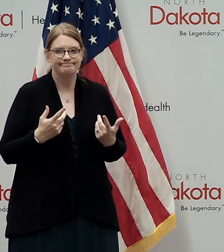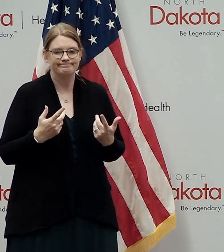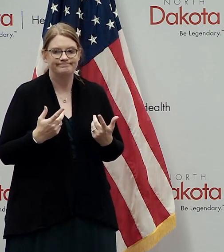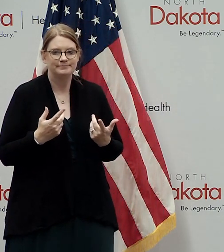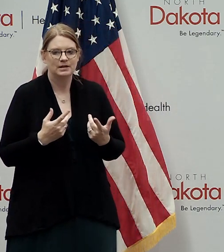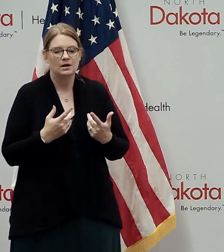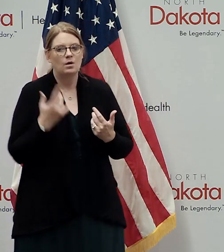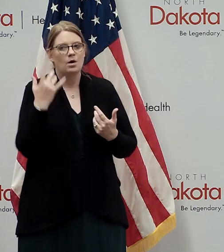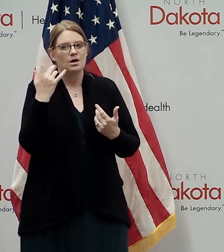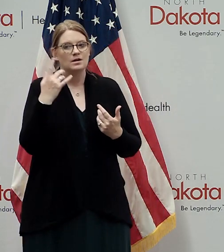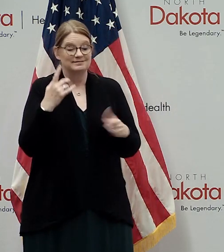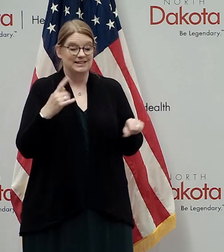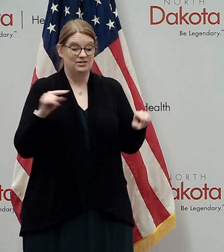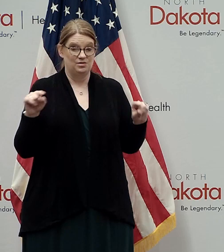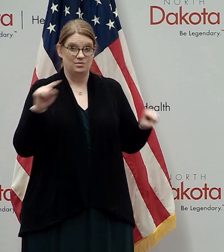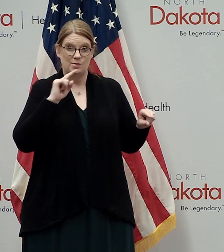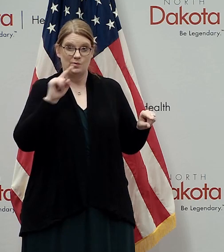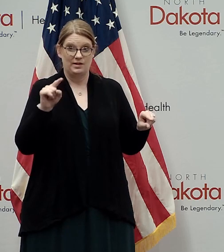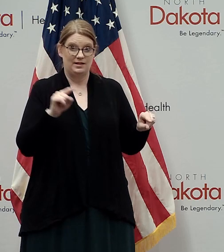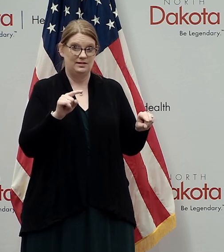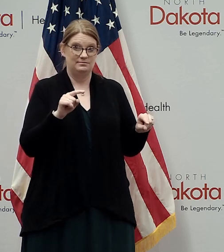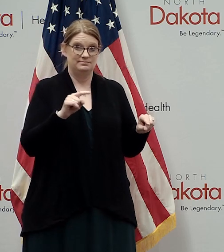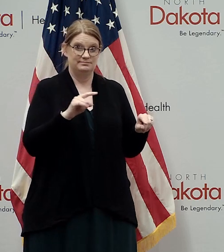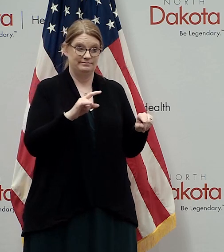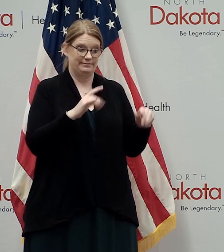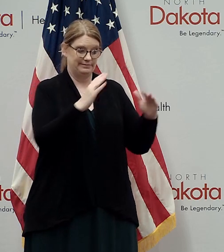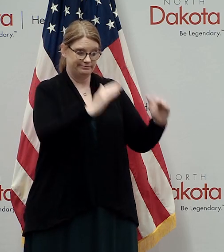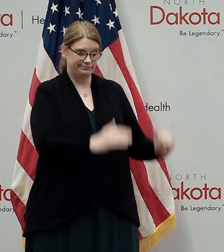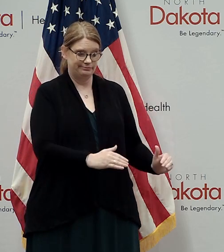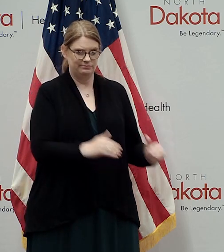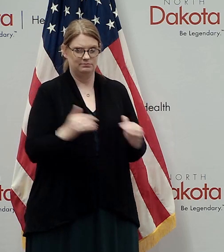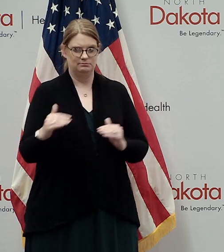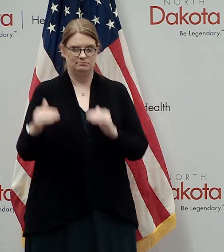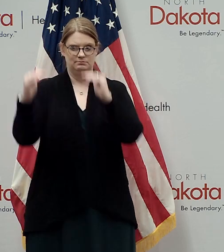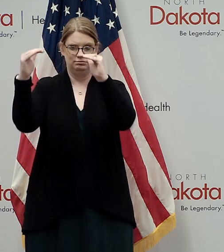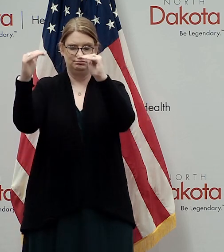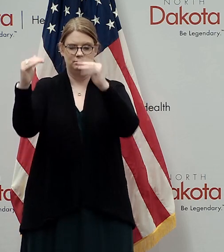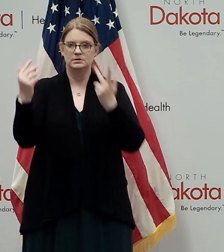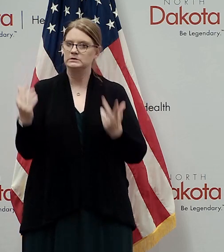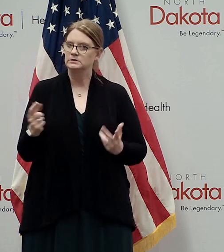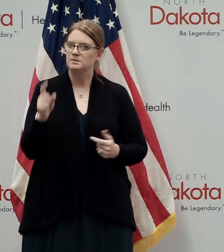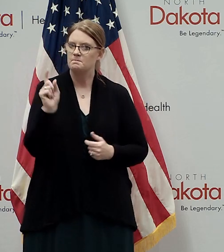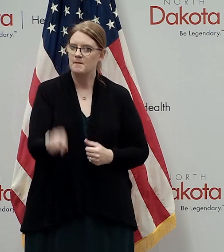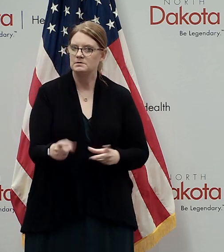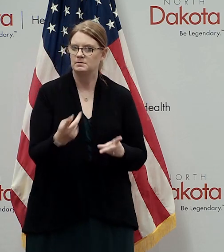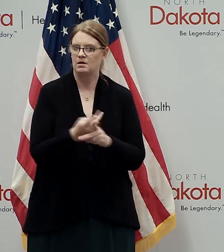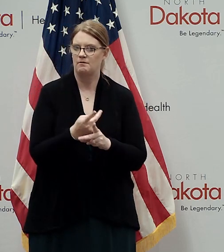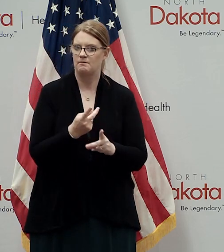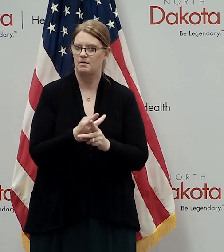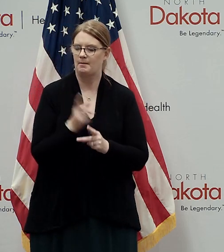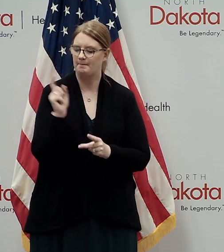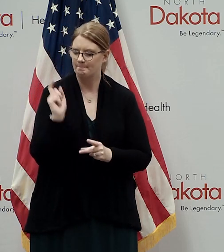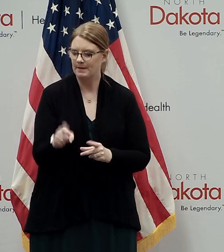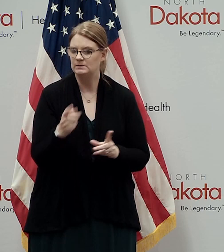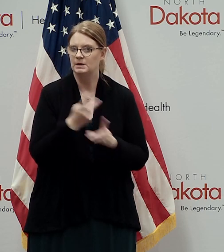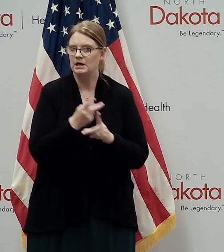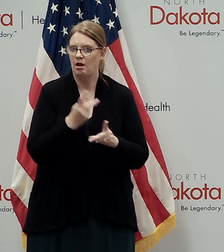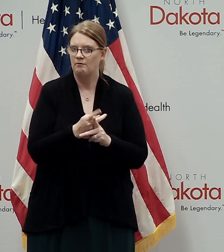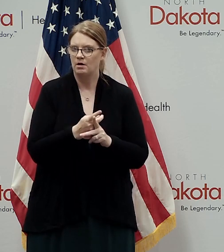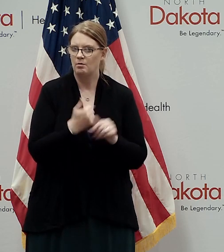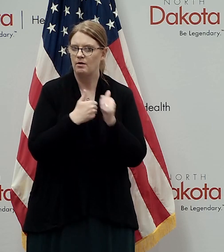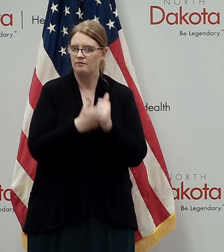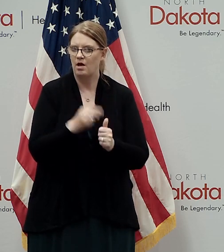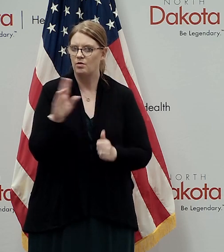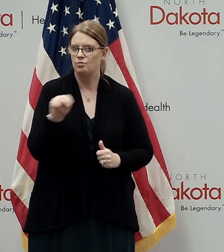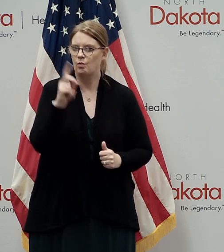why we need to make sure that we're being very thoughtful about how we are practicing North Dakota Smart, because